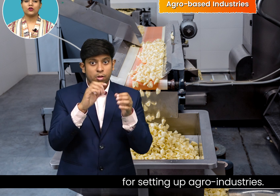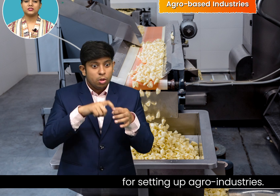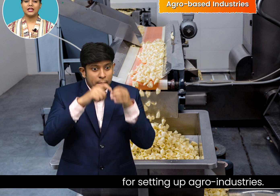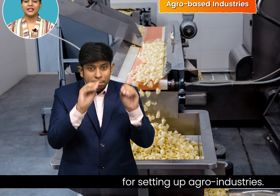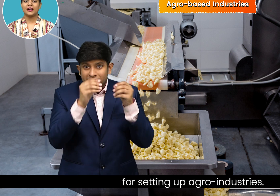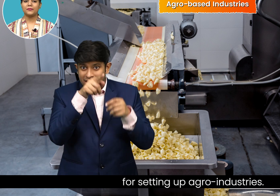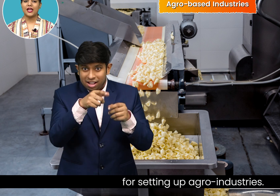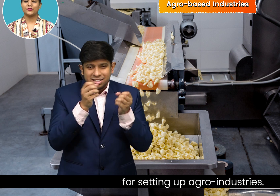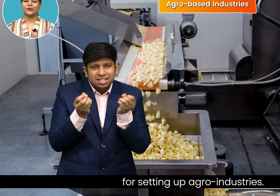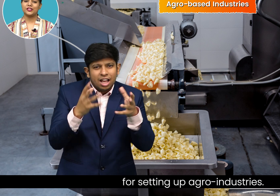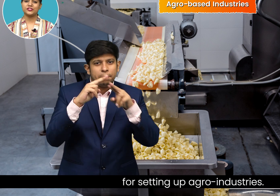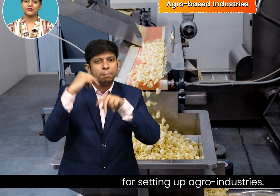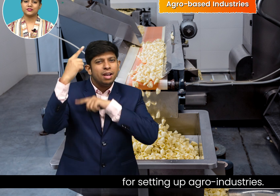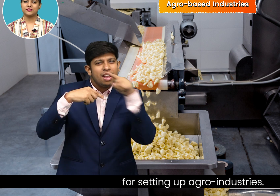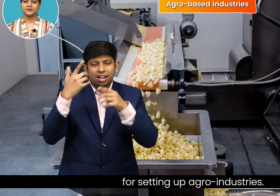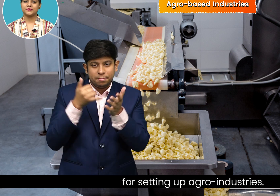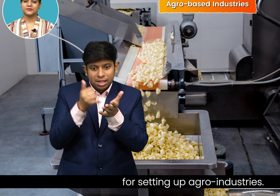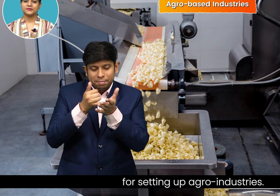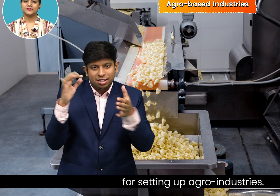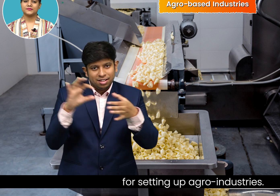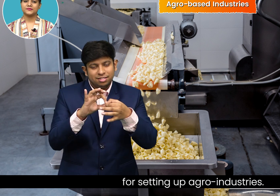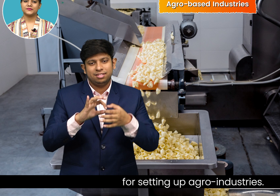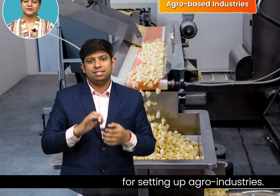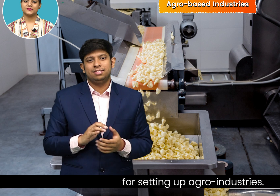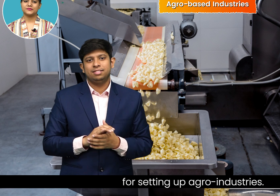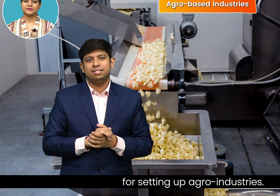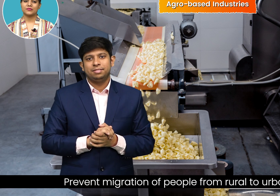convenience for setting up agro industries.